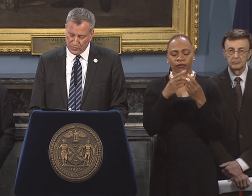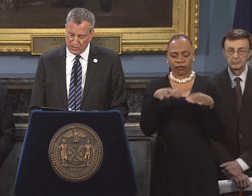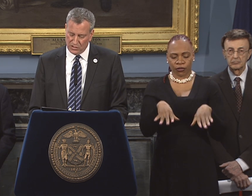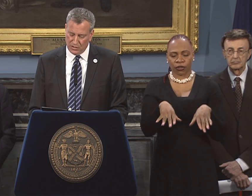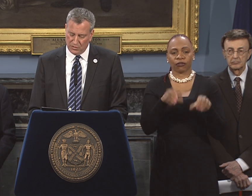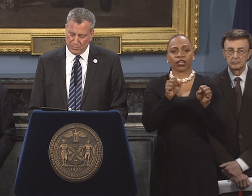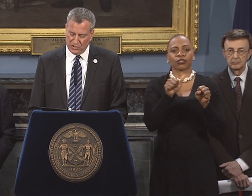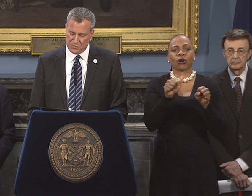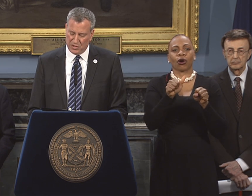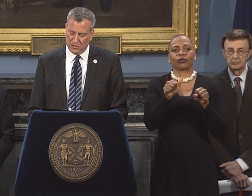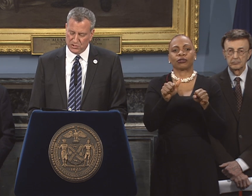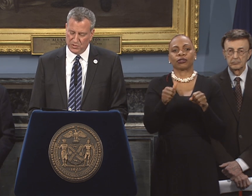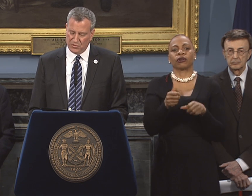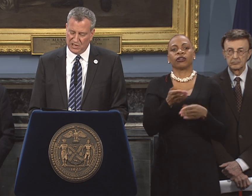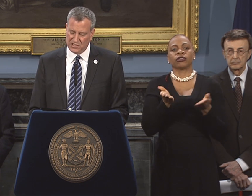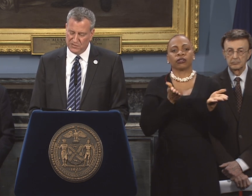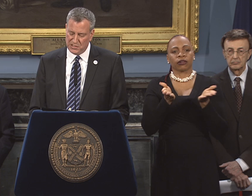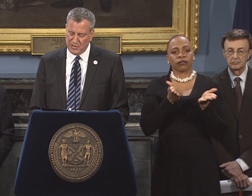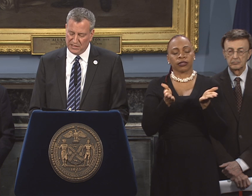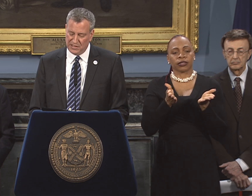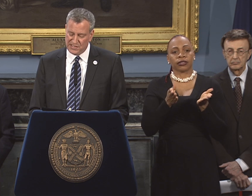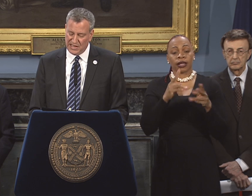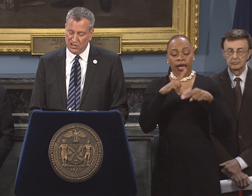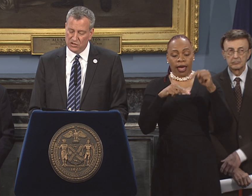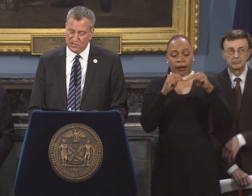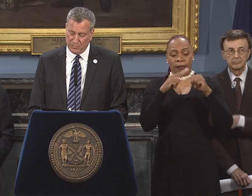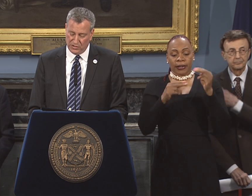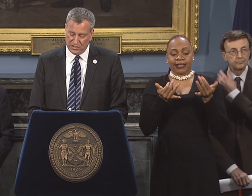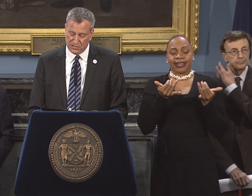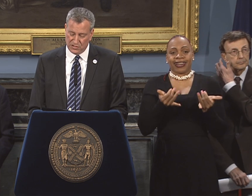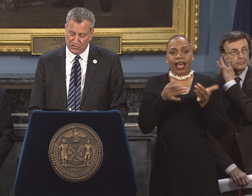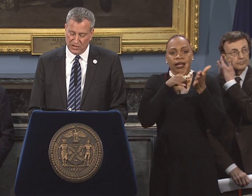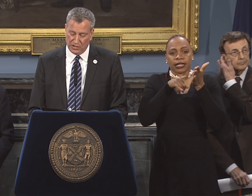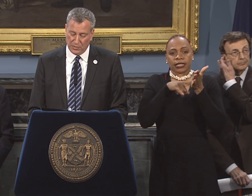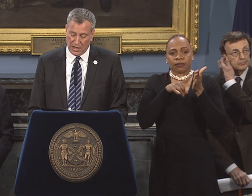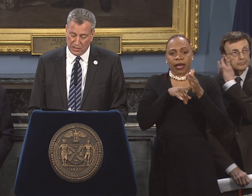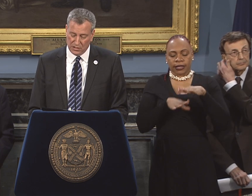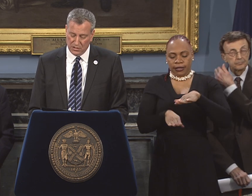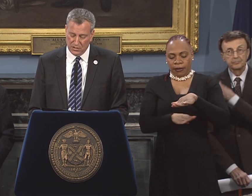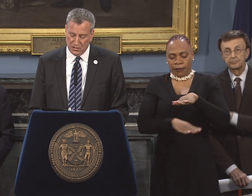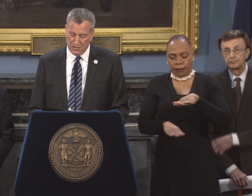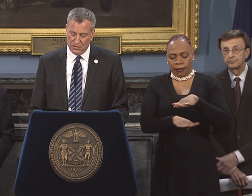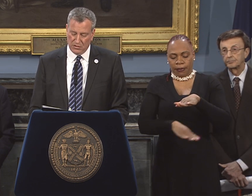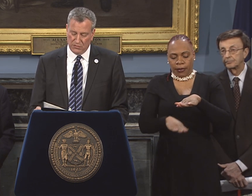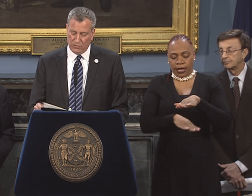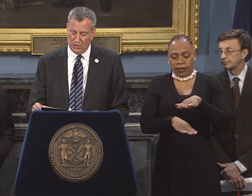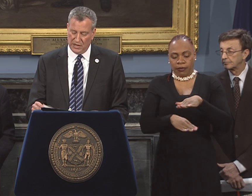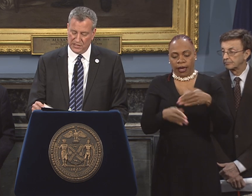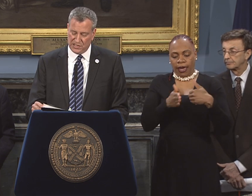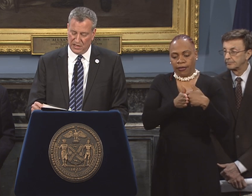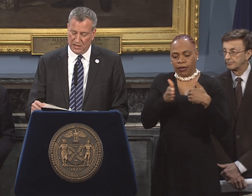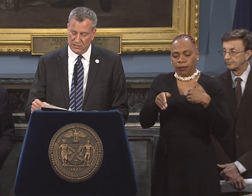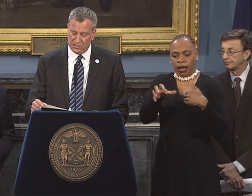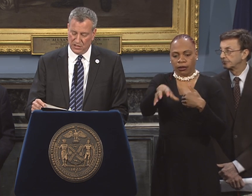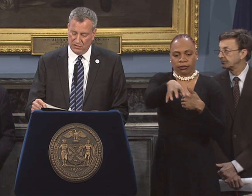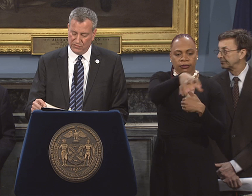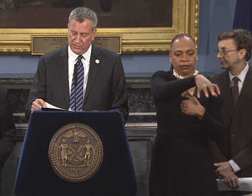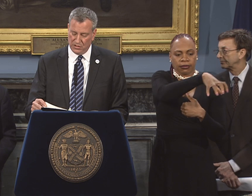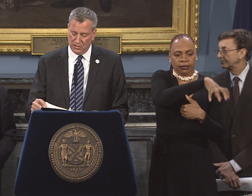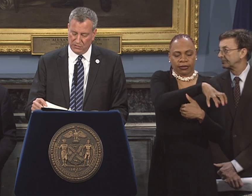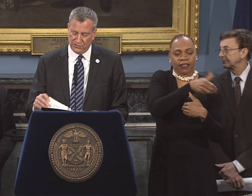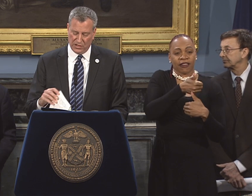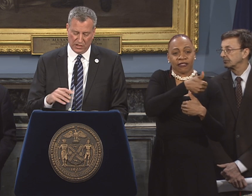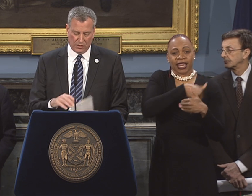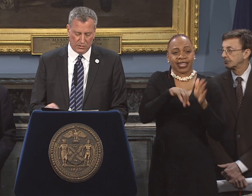services. Buildings Department also in the process of inspecting the cellars of buildings in the surrounding block for any signs